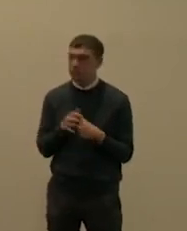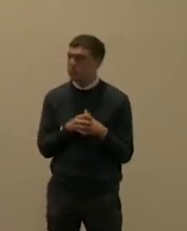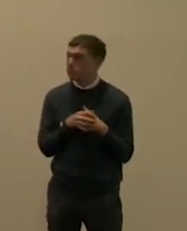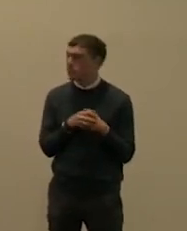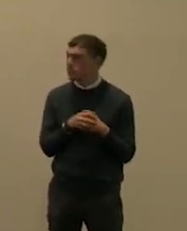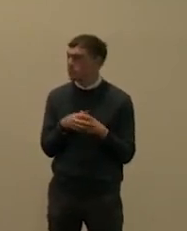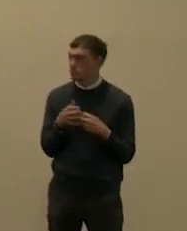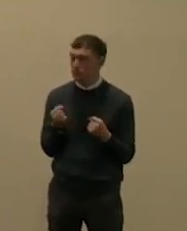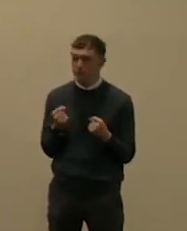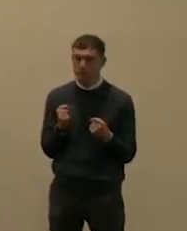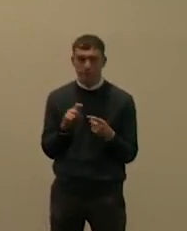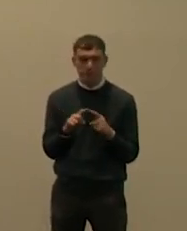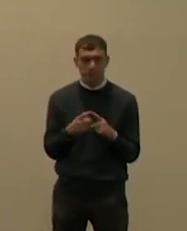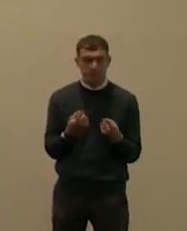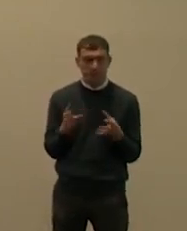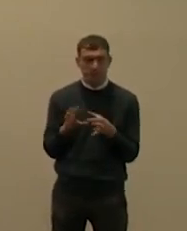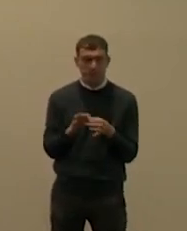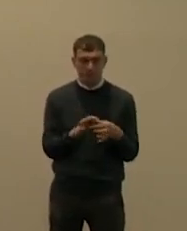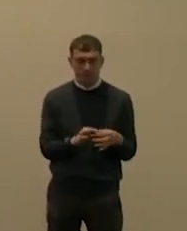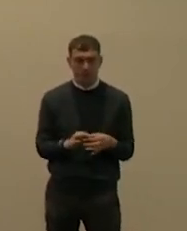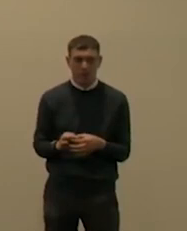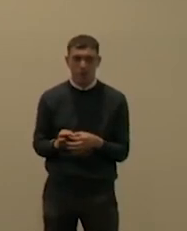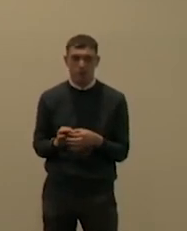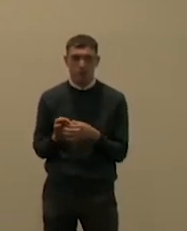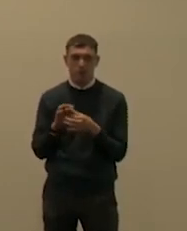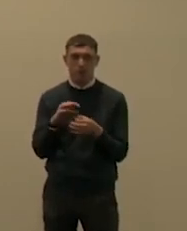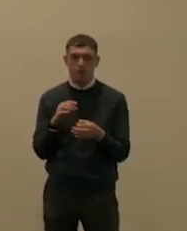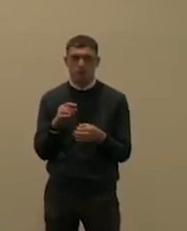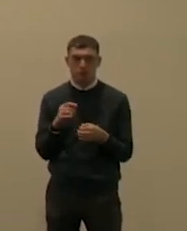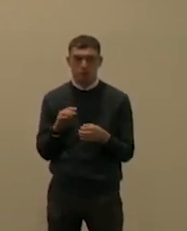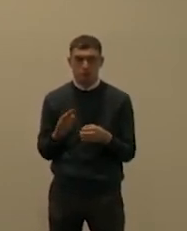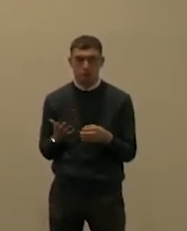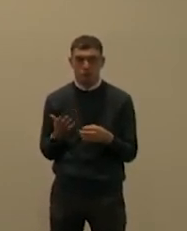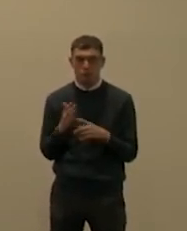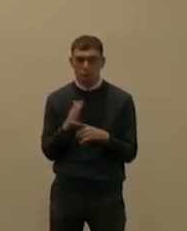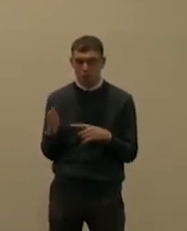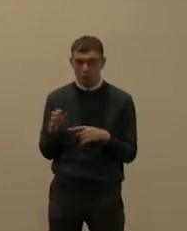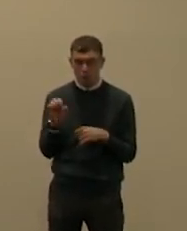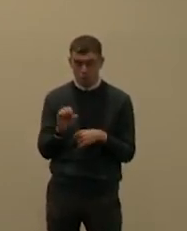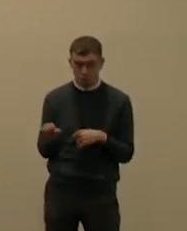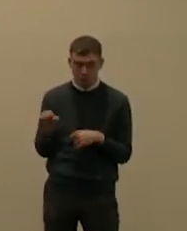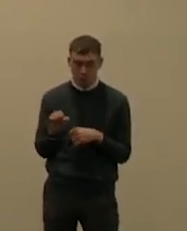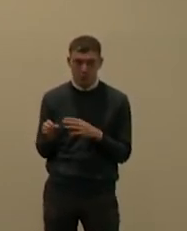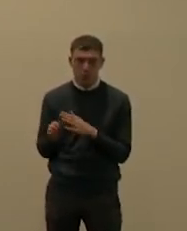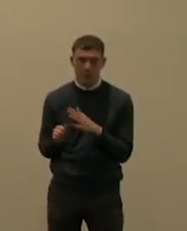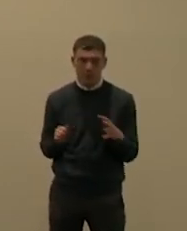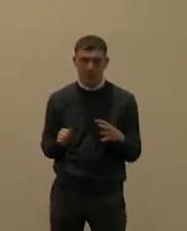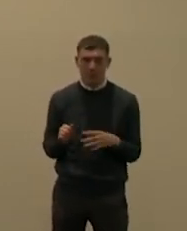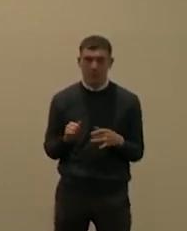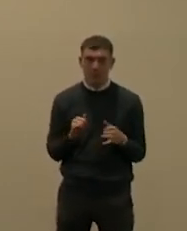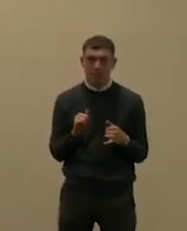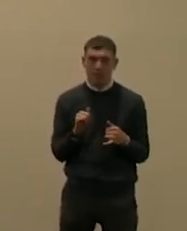my virtual network connected in different areas. So from West Europe perspective, from East to S2 perspective, and also